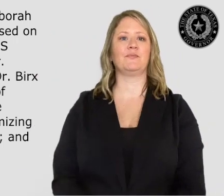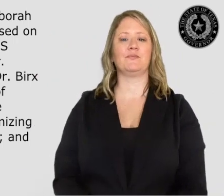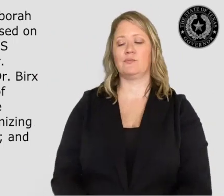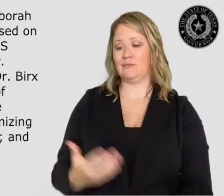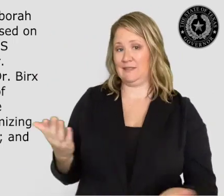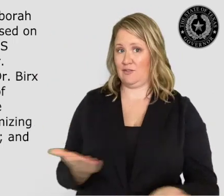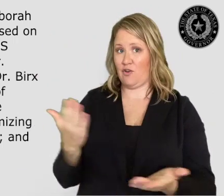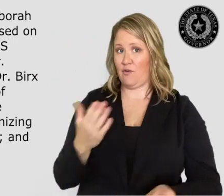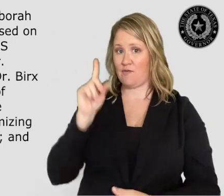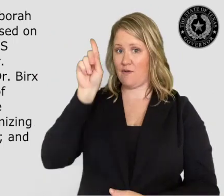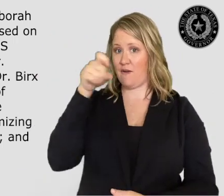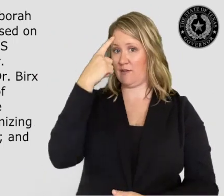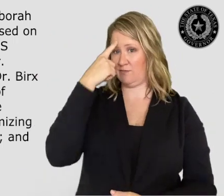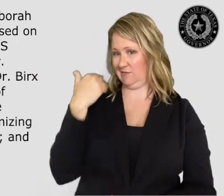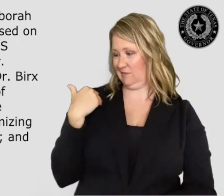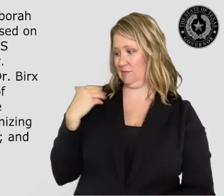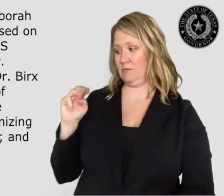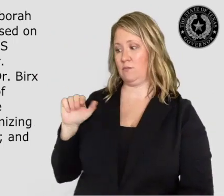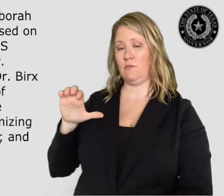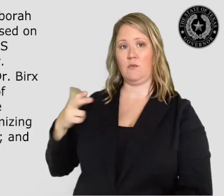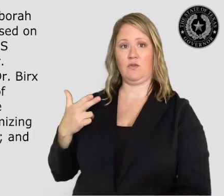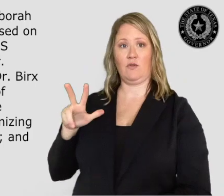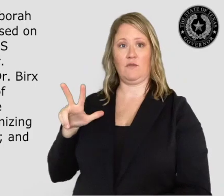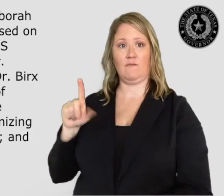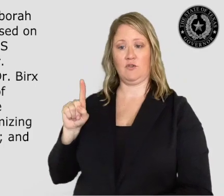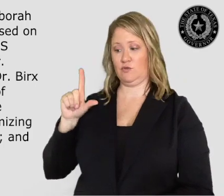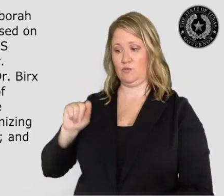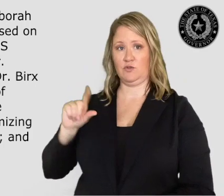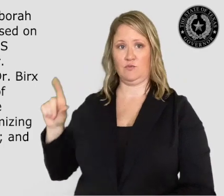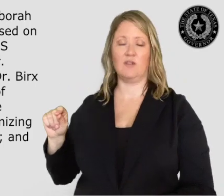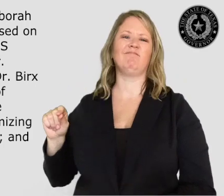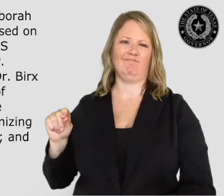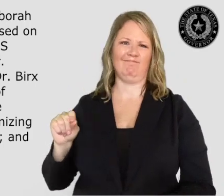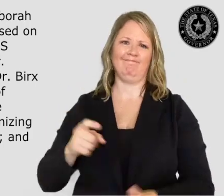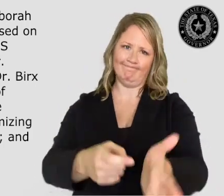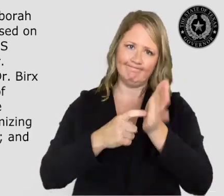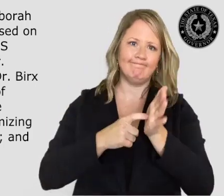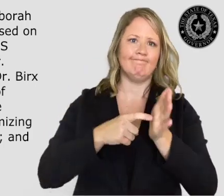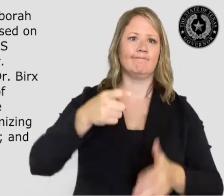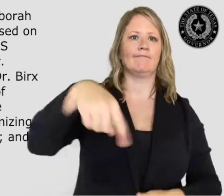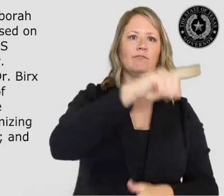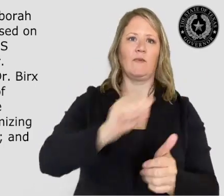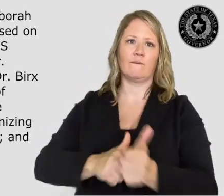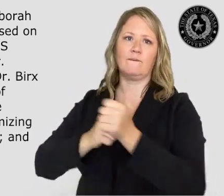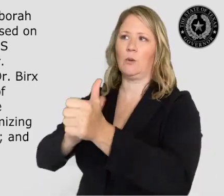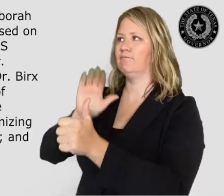of COVID-19 can be reduced by minimizing social gatherings, and